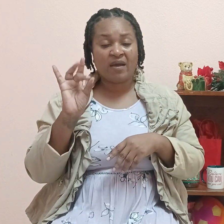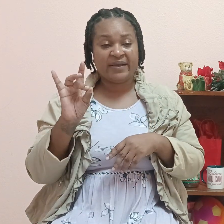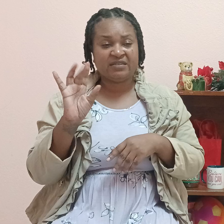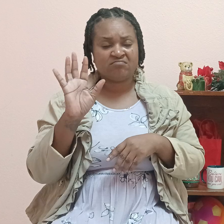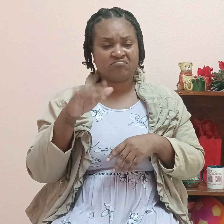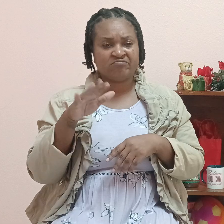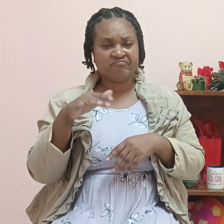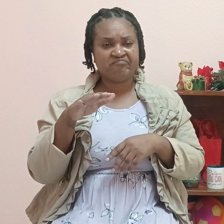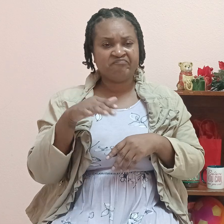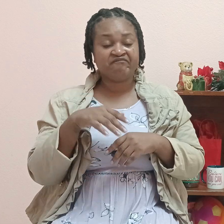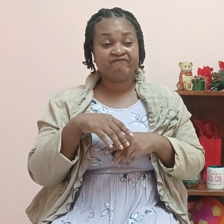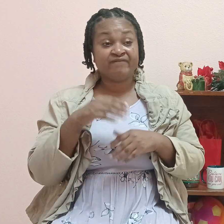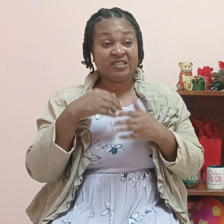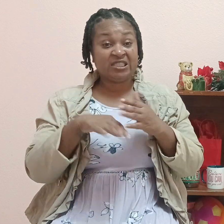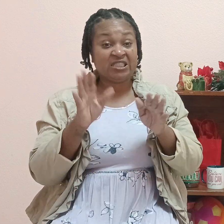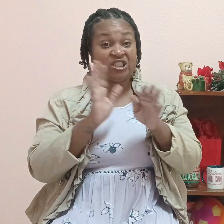Christmas star?